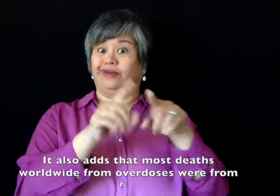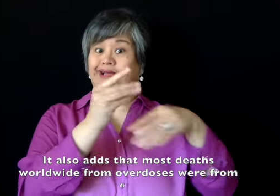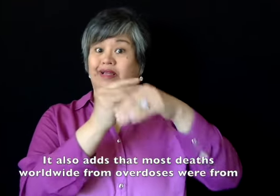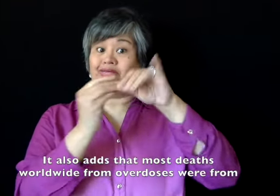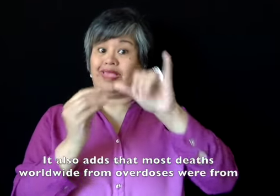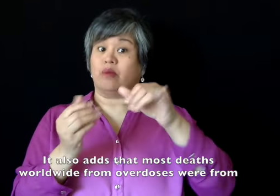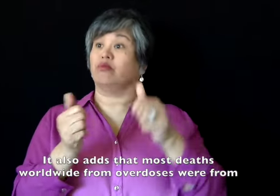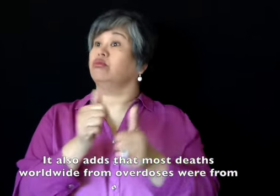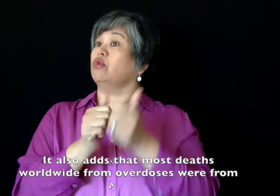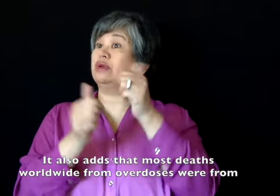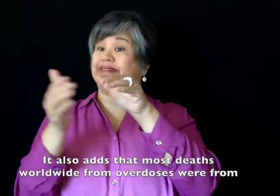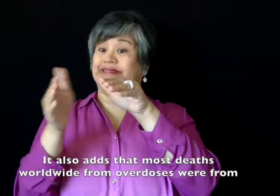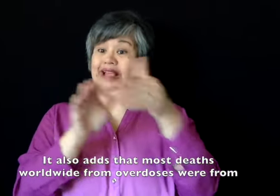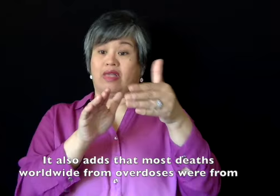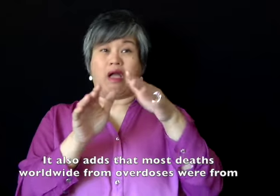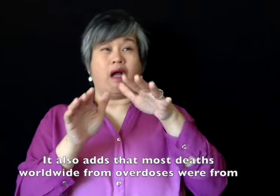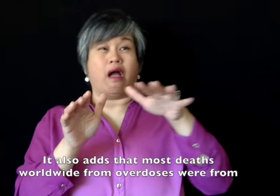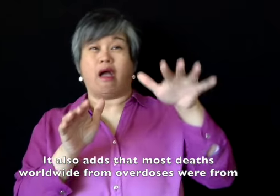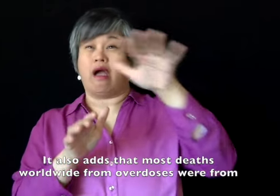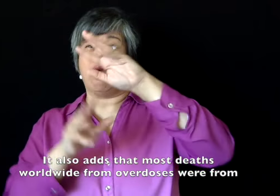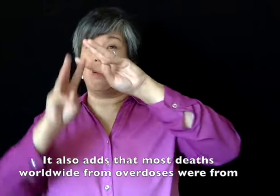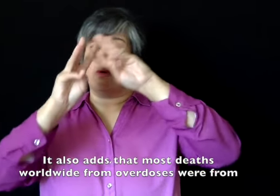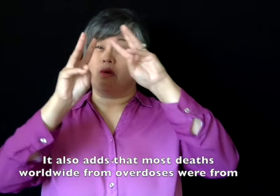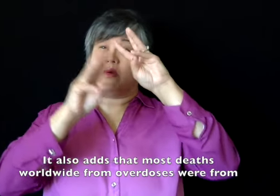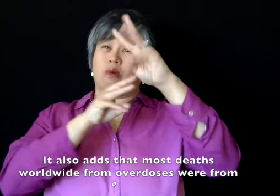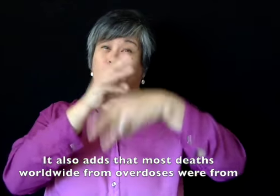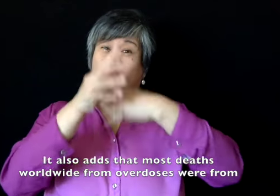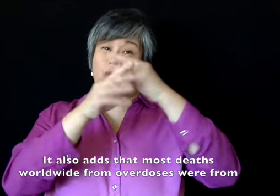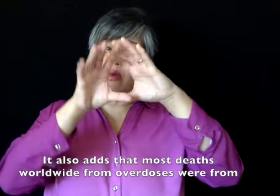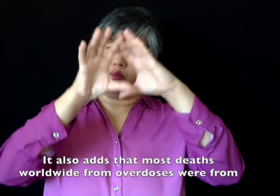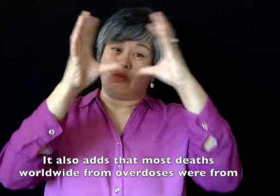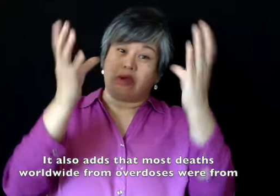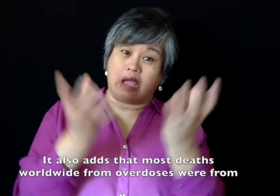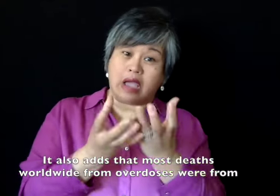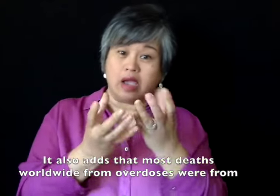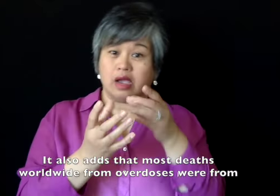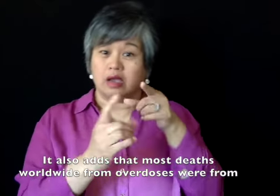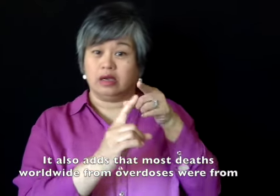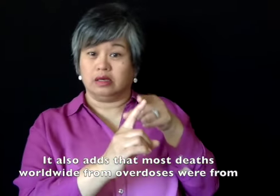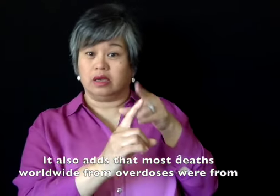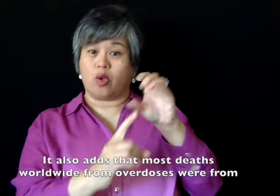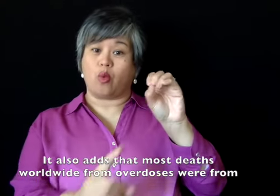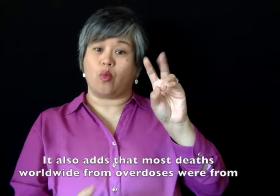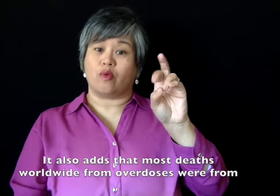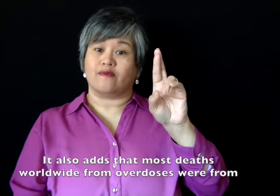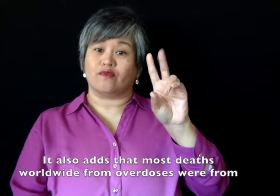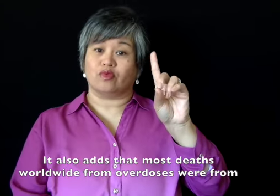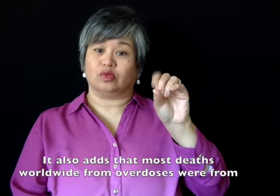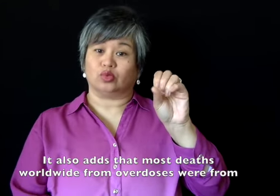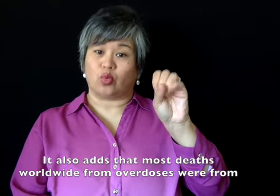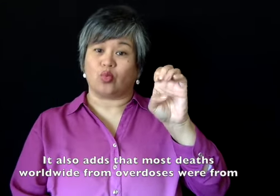It also adds that most deaths worldwide from overdose were from